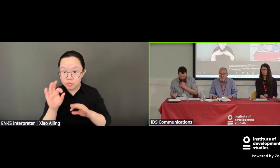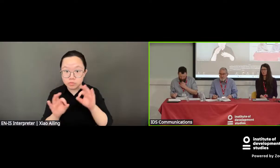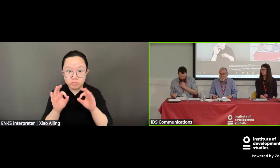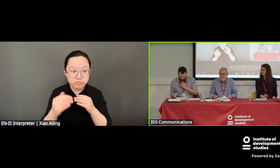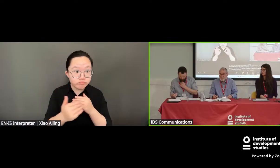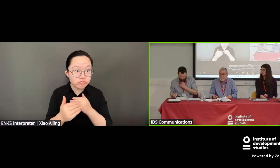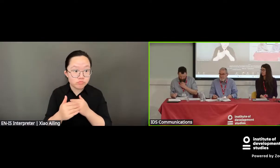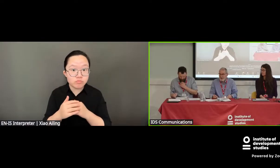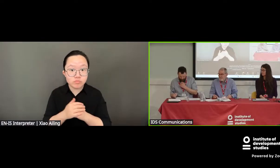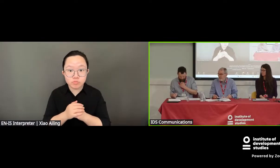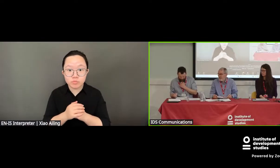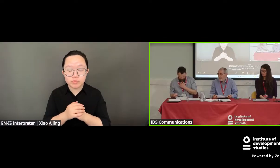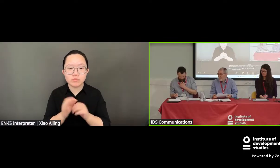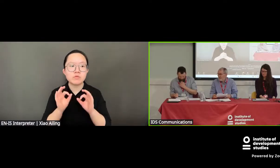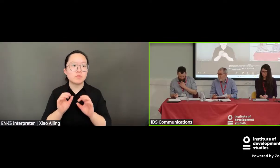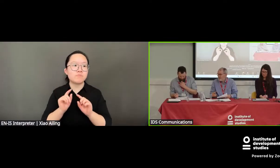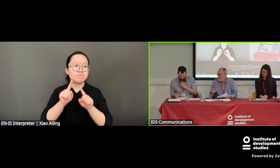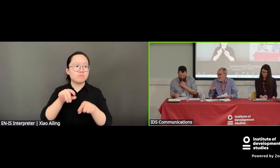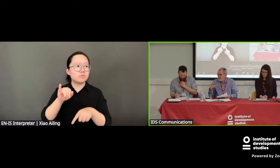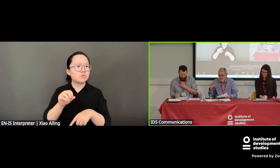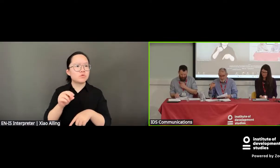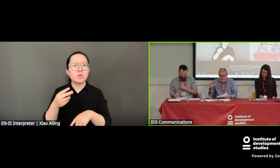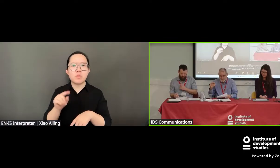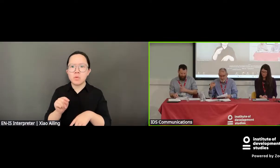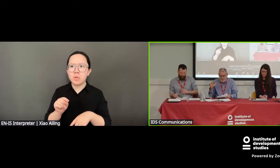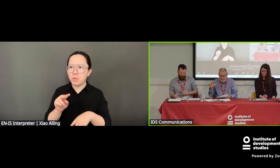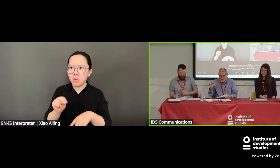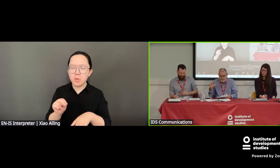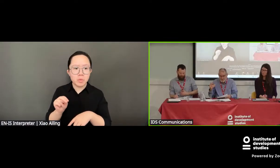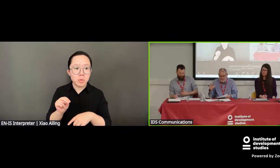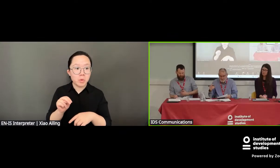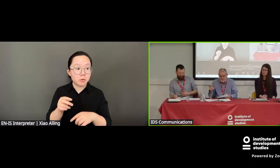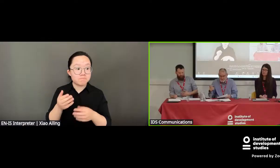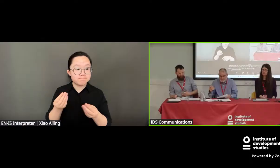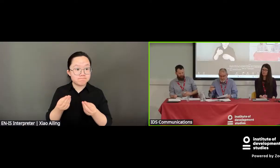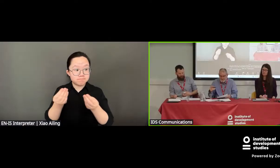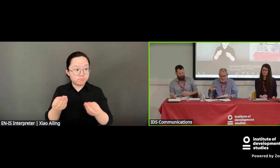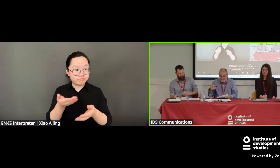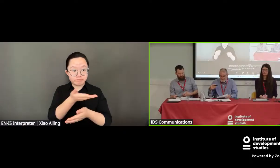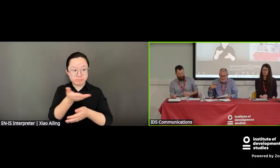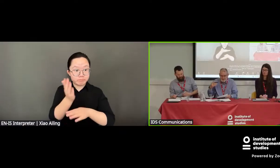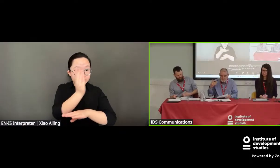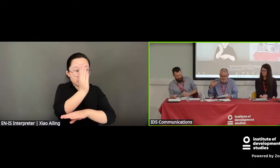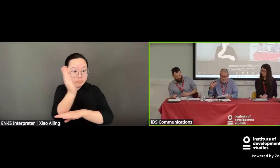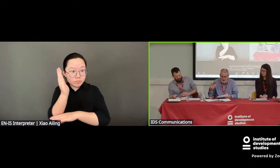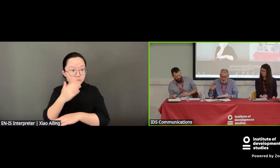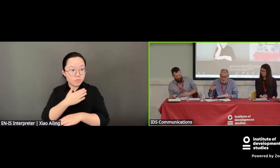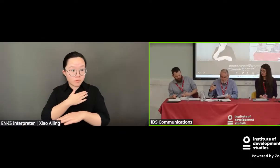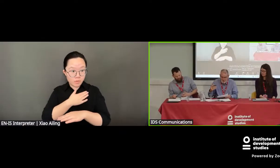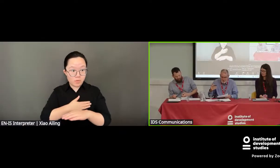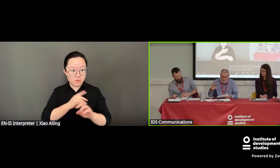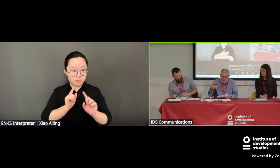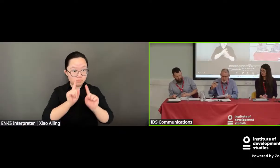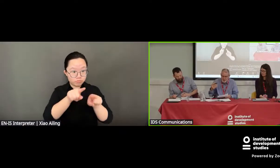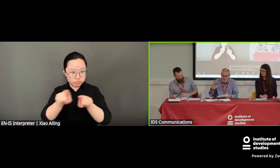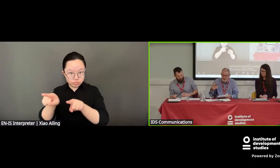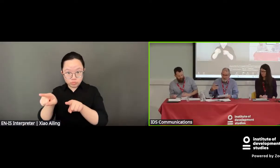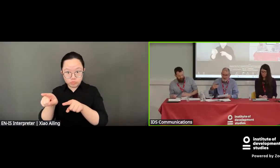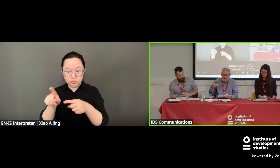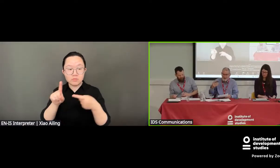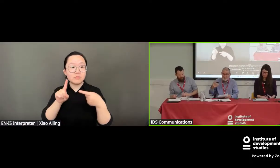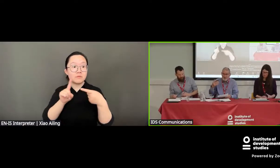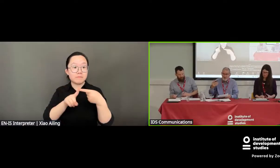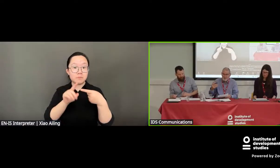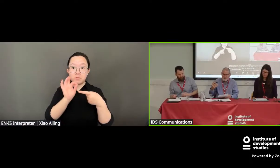So I'll just give a chance for any of the speakers who want to respond to this question about, first question about how do we ensure